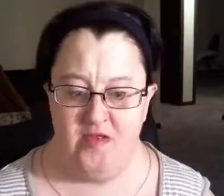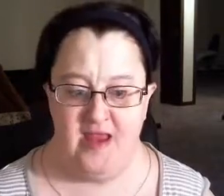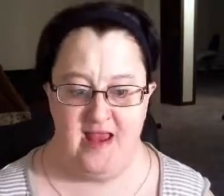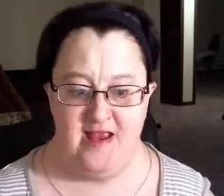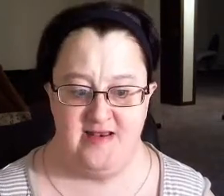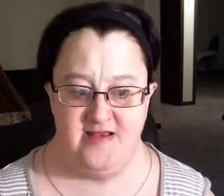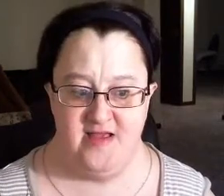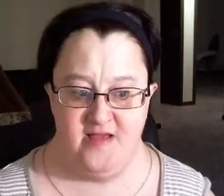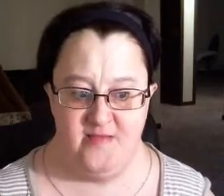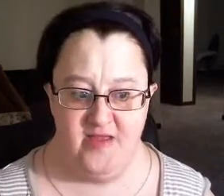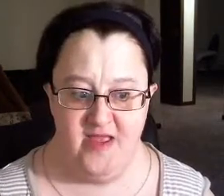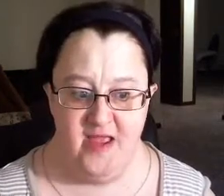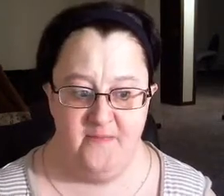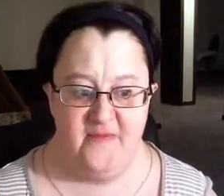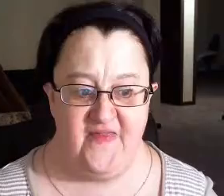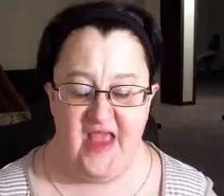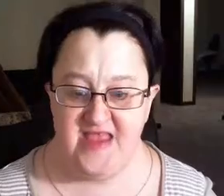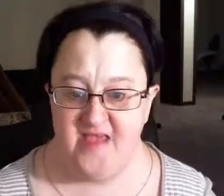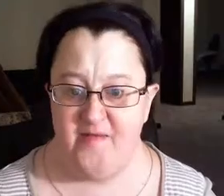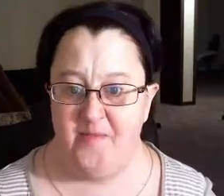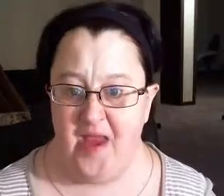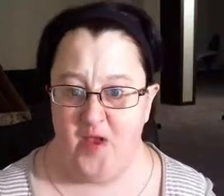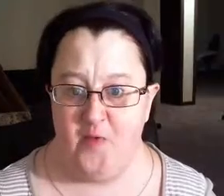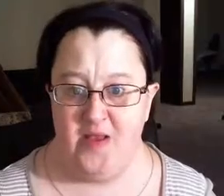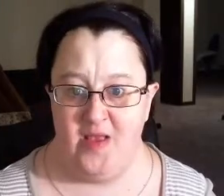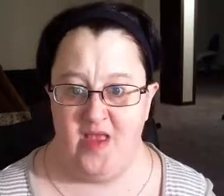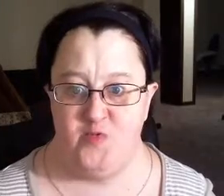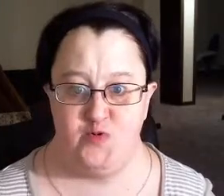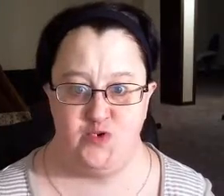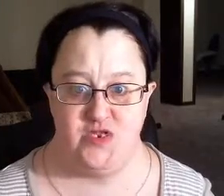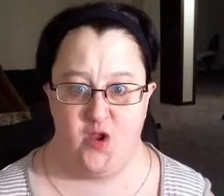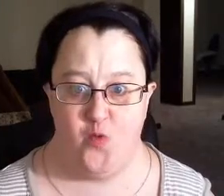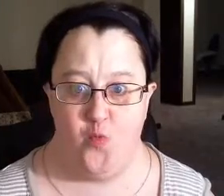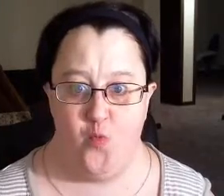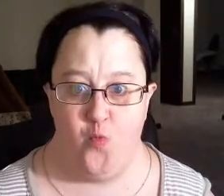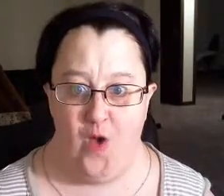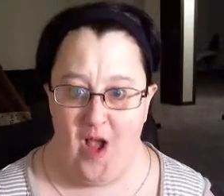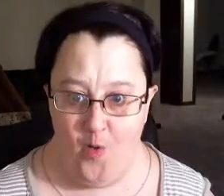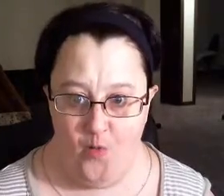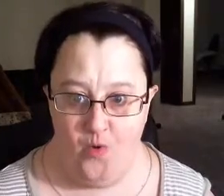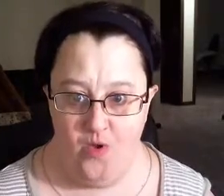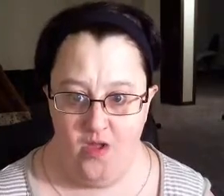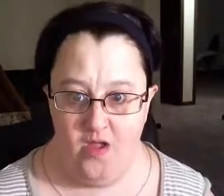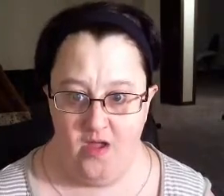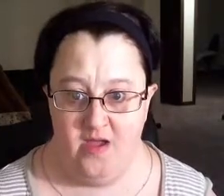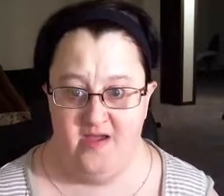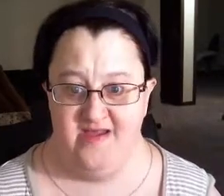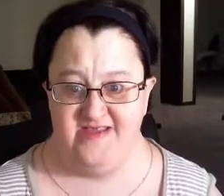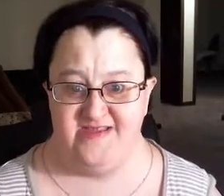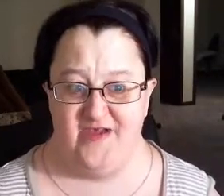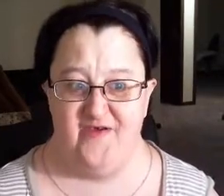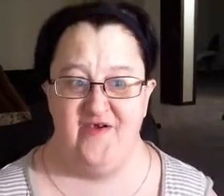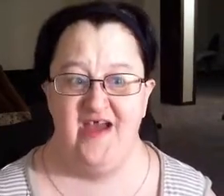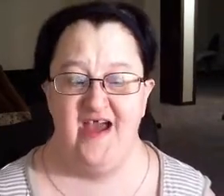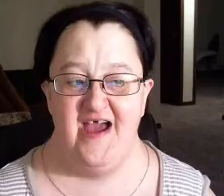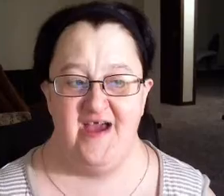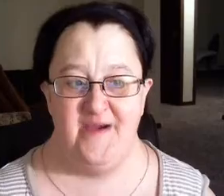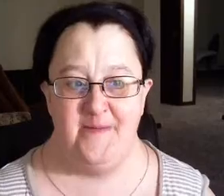and um but that seven pound weight loss was just like wow so um